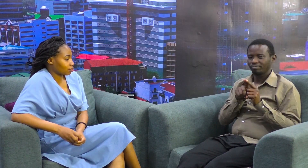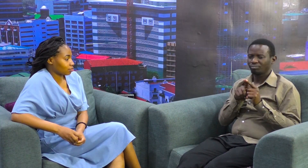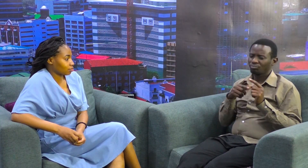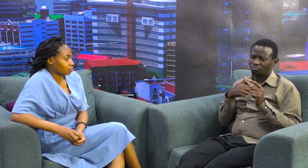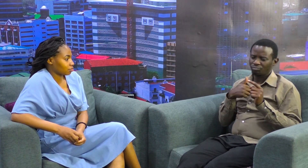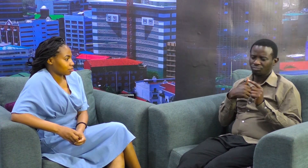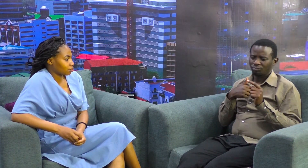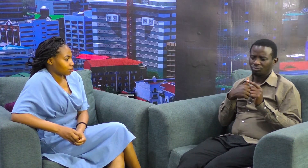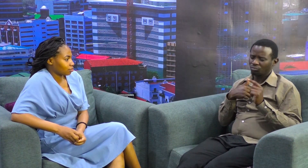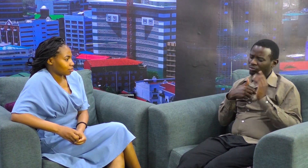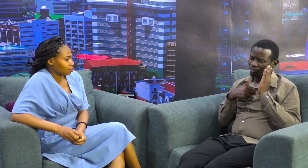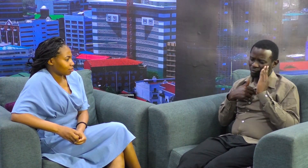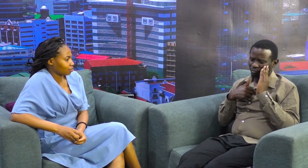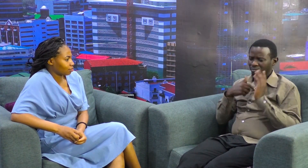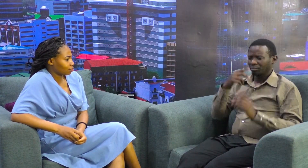brothers. But I'm the only deaf person in our family.